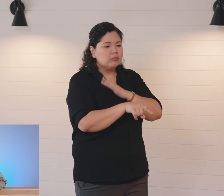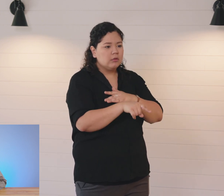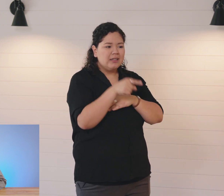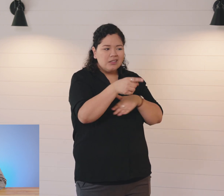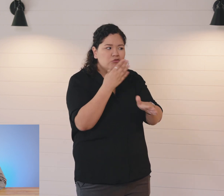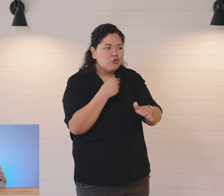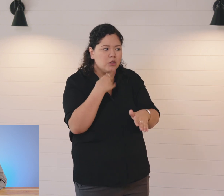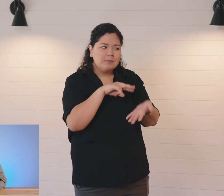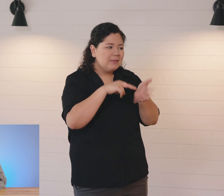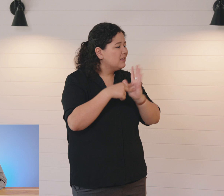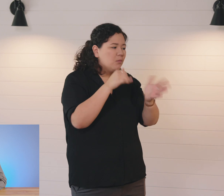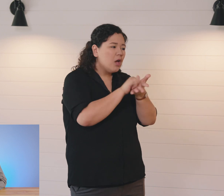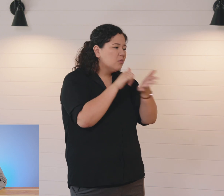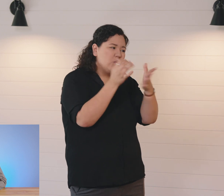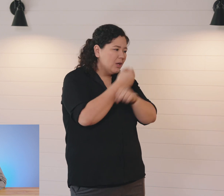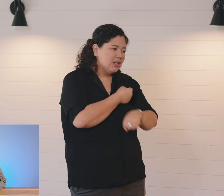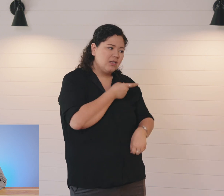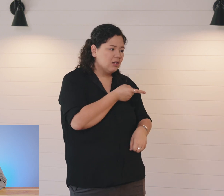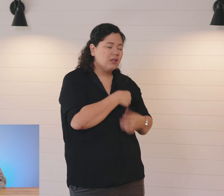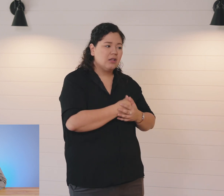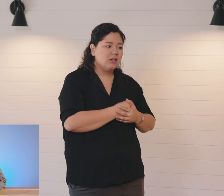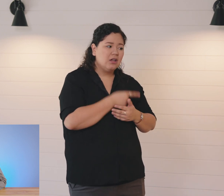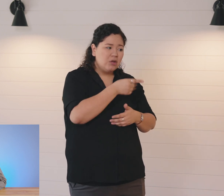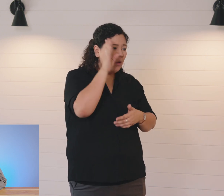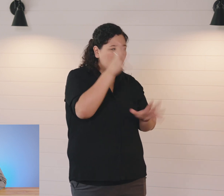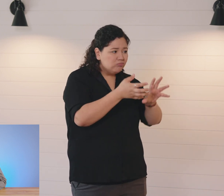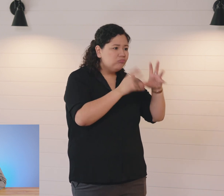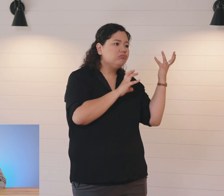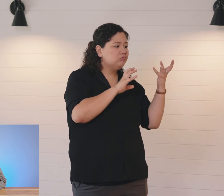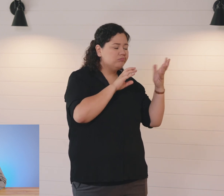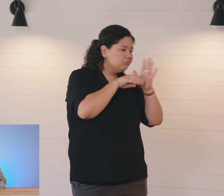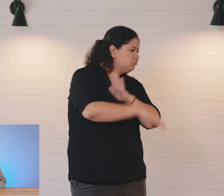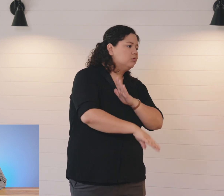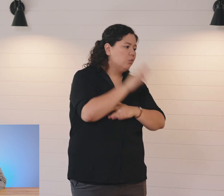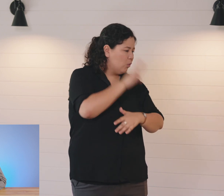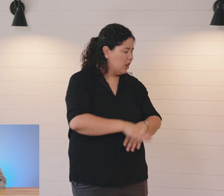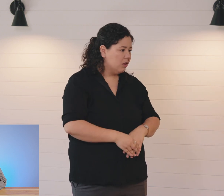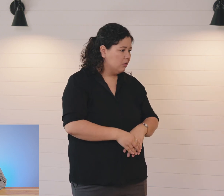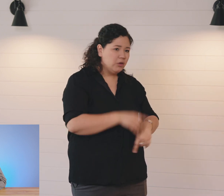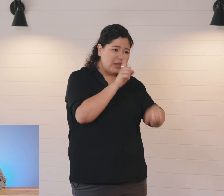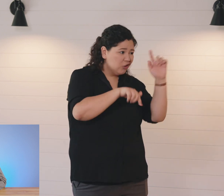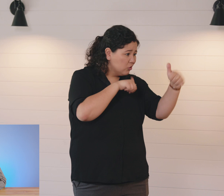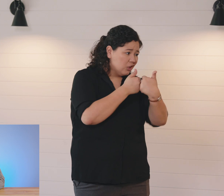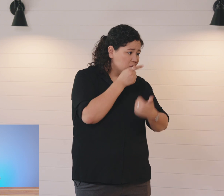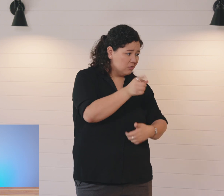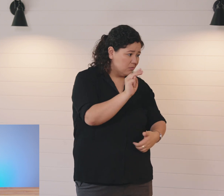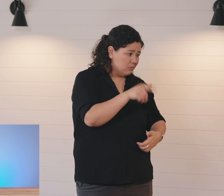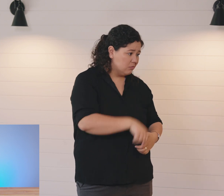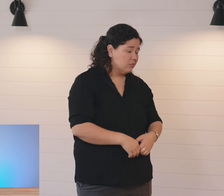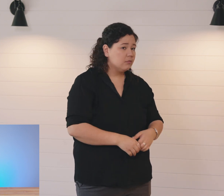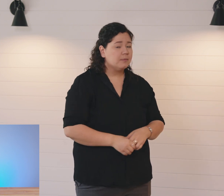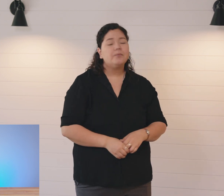him. You will surely come to ruin. You cannot stand against this guy. I don't know if you